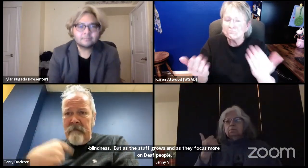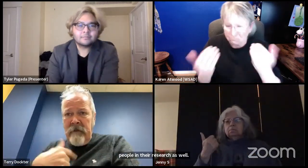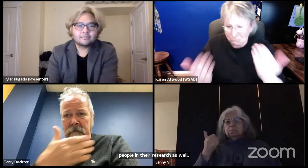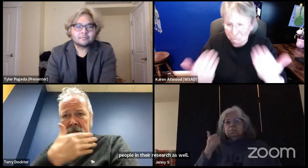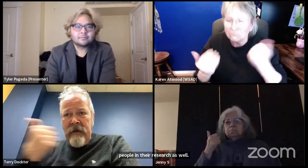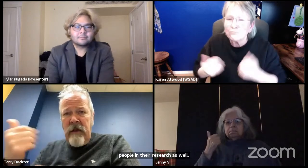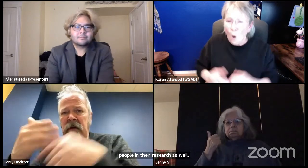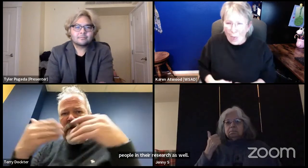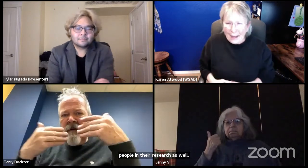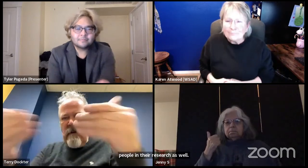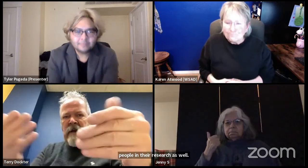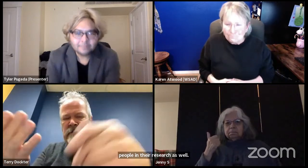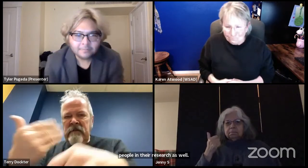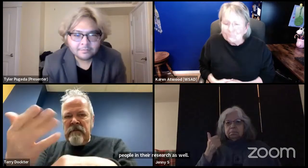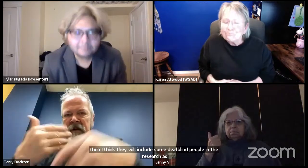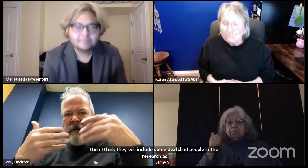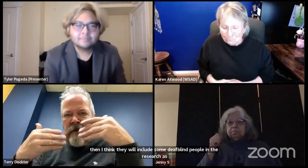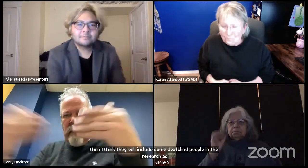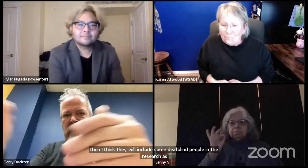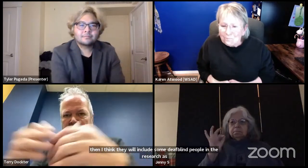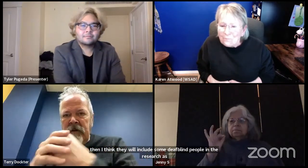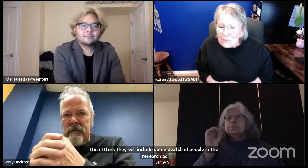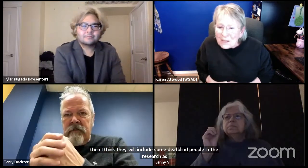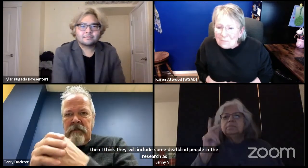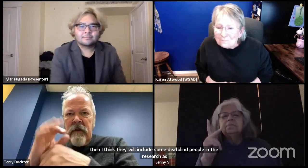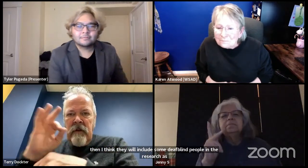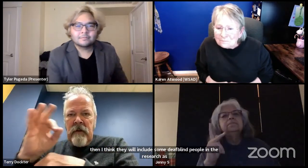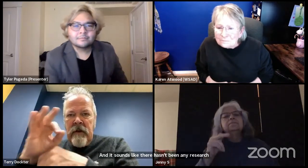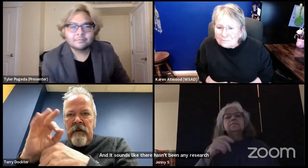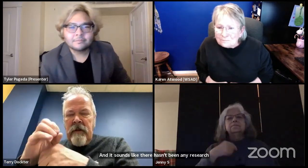Can you see me better? Karen says, a little bit better. Sure, go ahead.